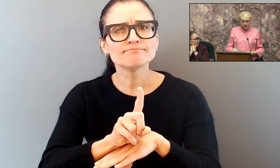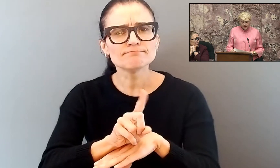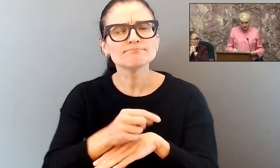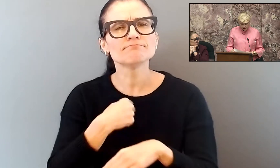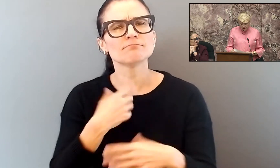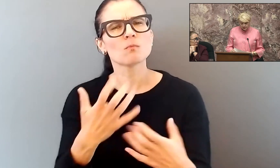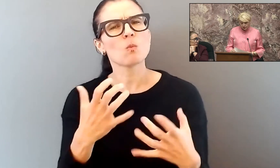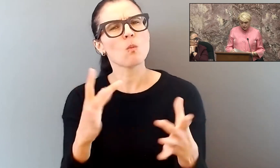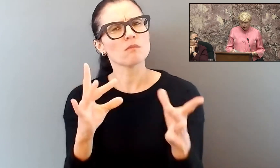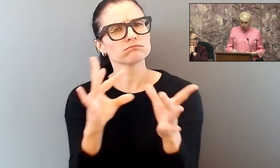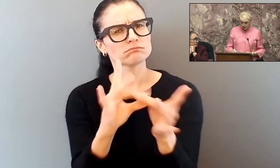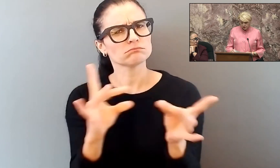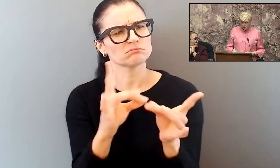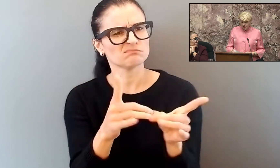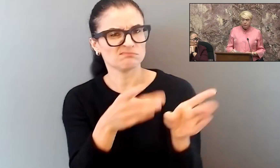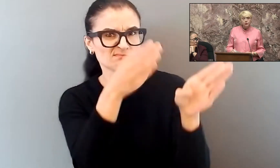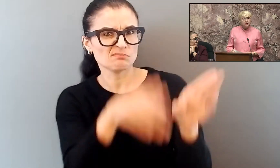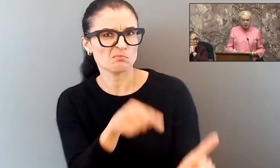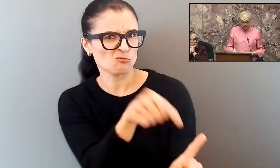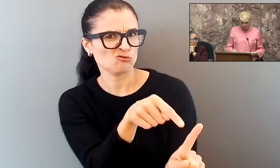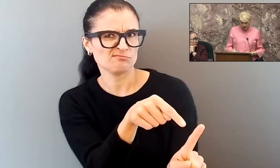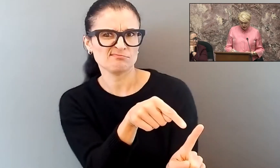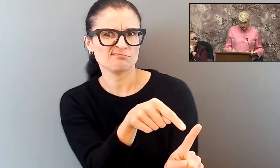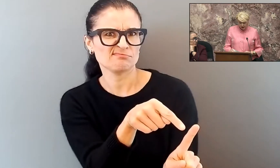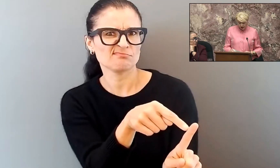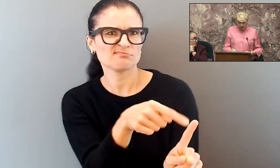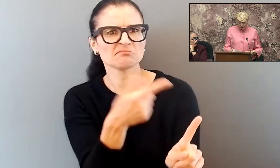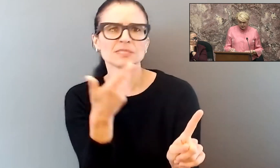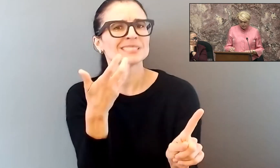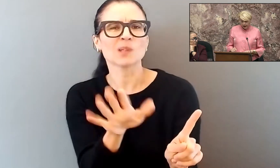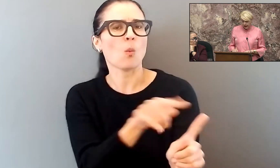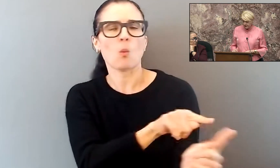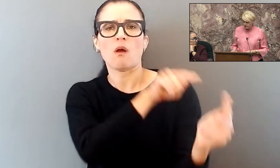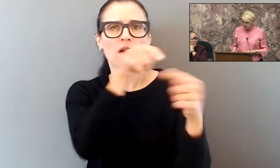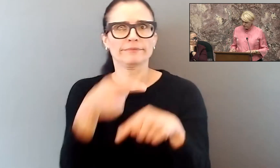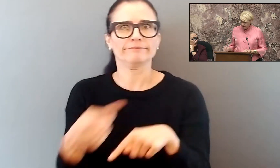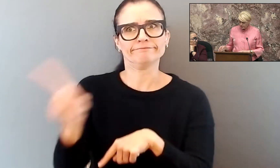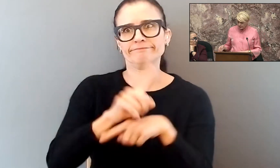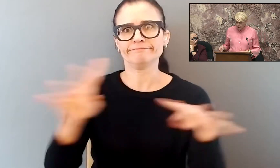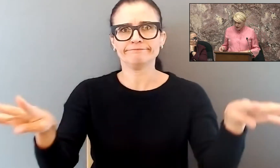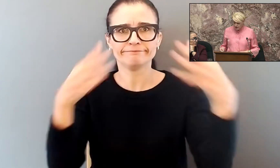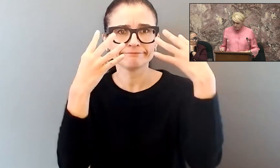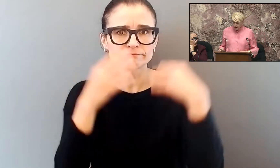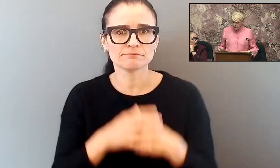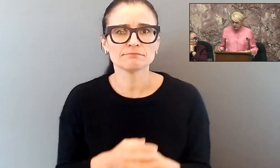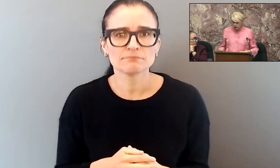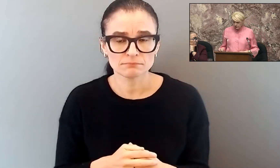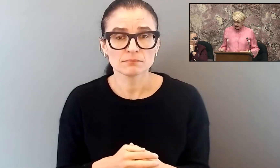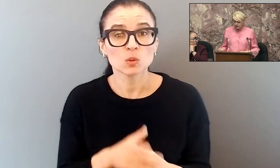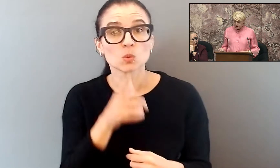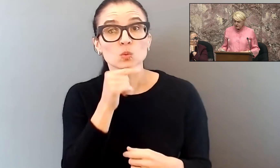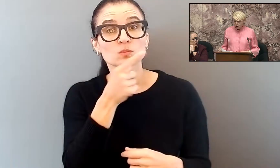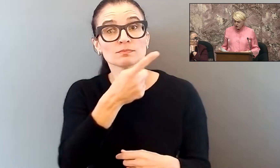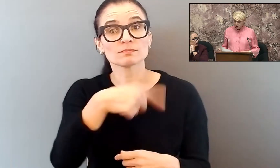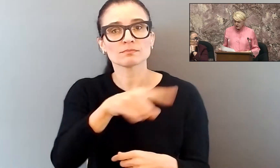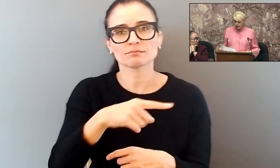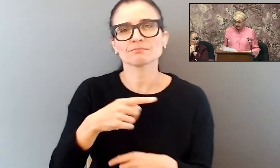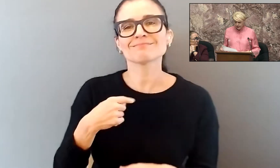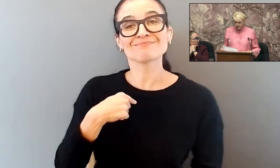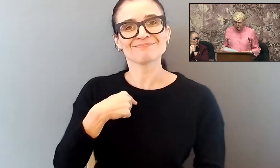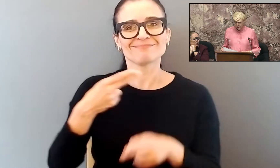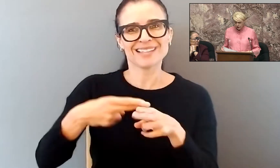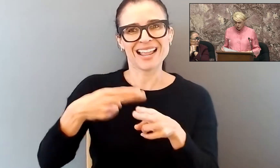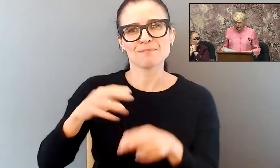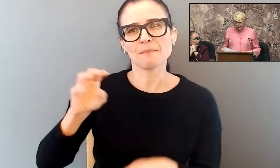House. These are the words of British Columbian Aya Mahasab. Being an immigrant is not just